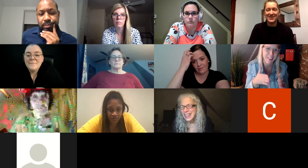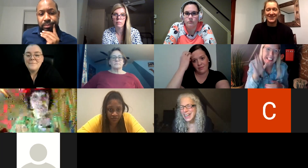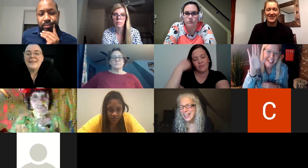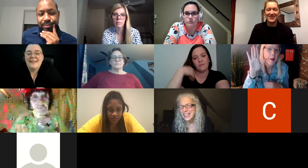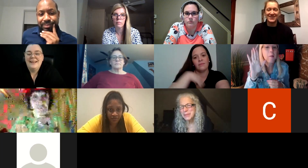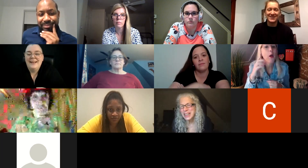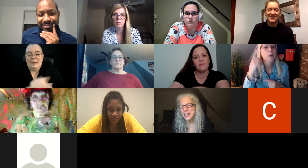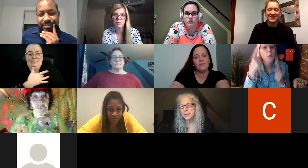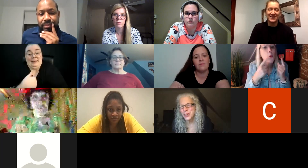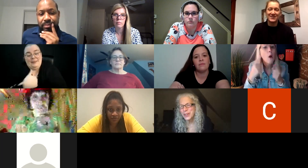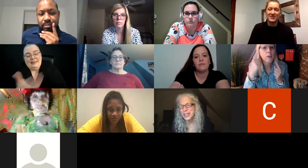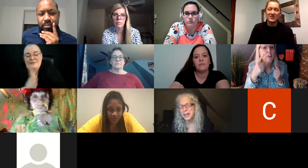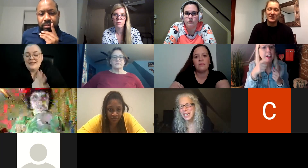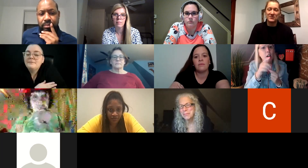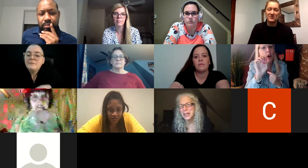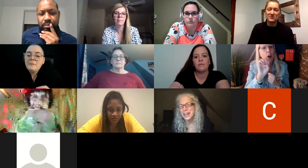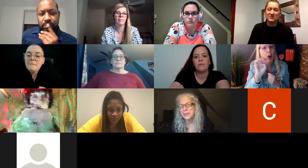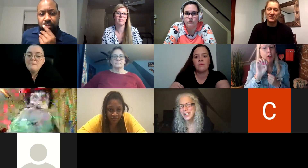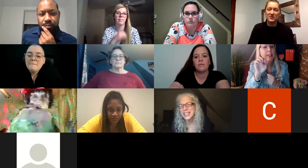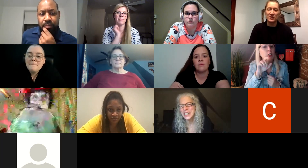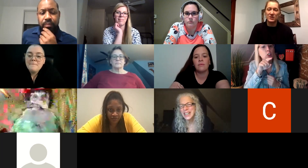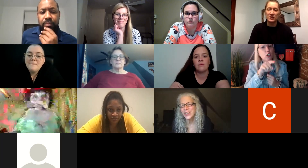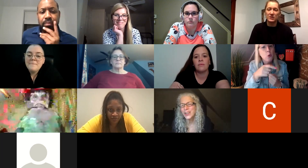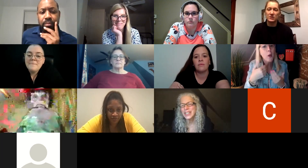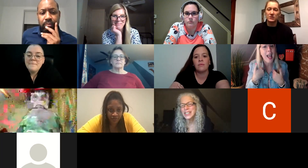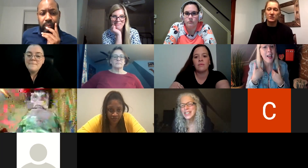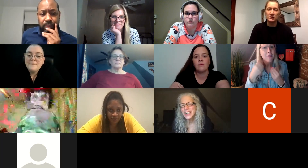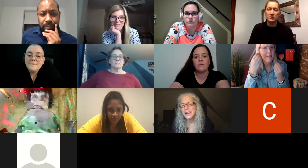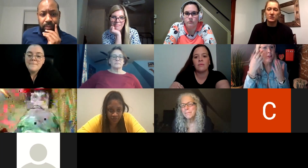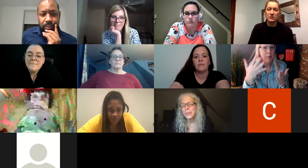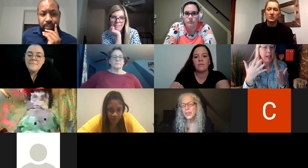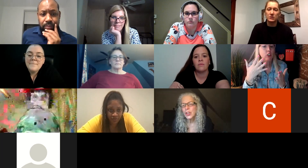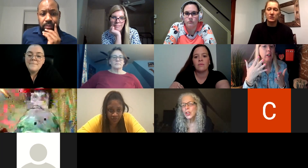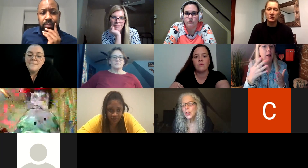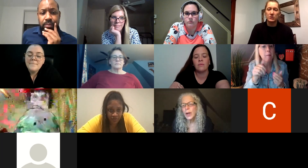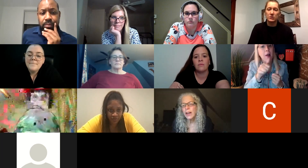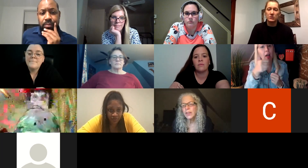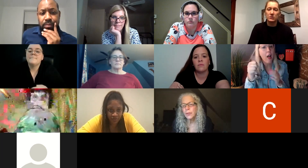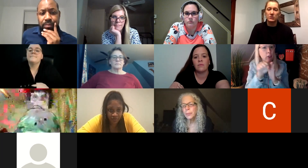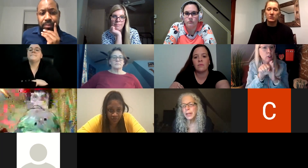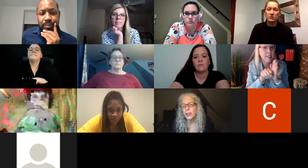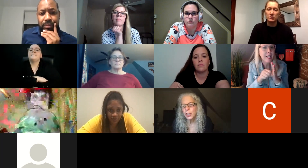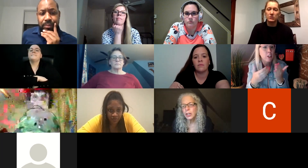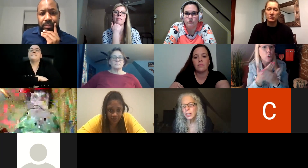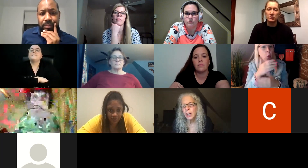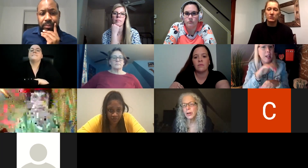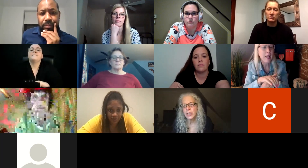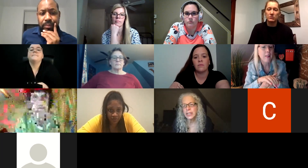I hate to be the last person to raise my hand, but I wanted to say, Ernest, you have information about other